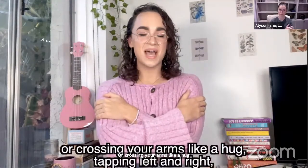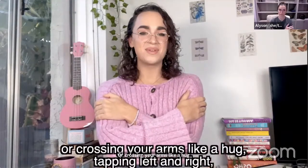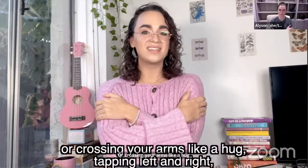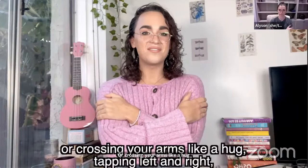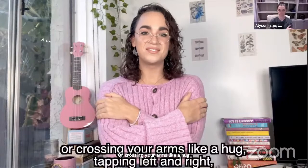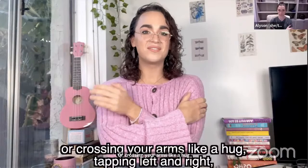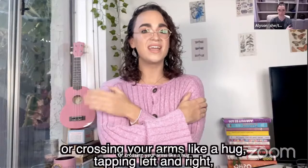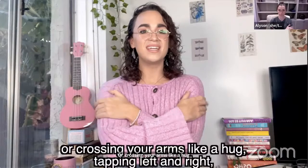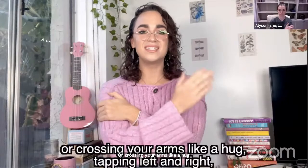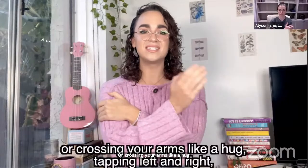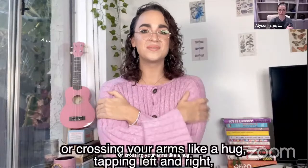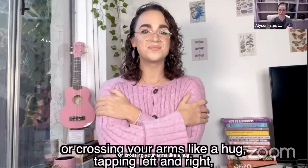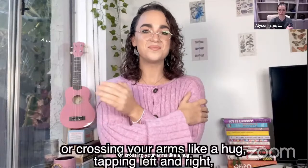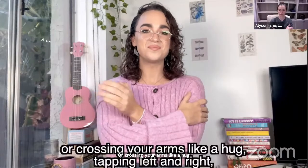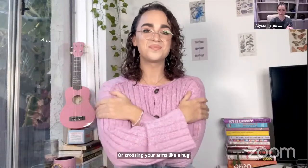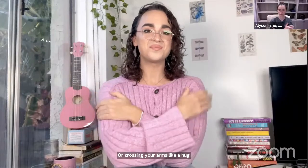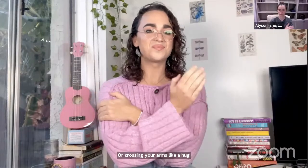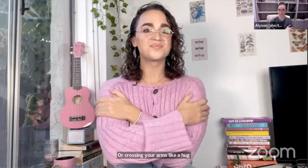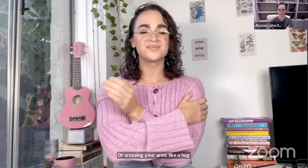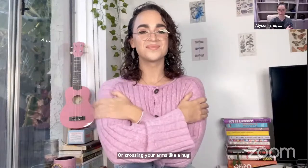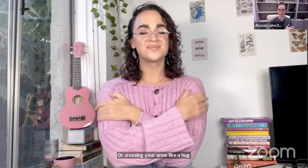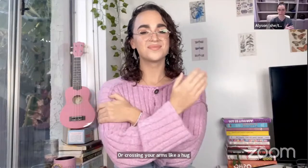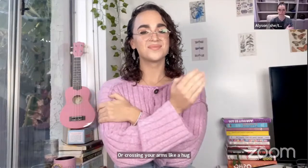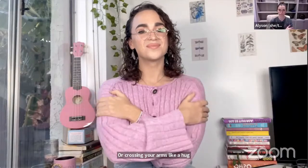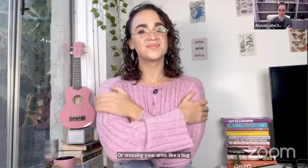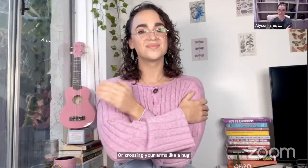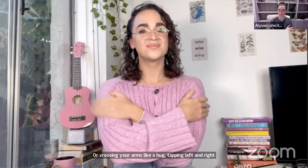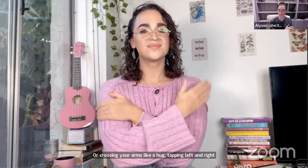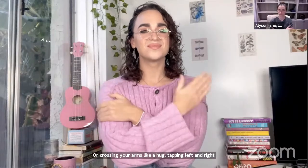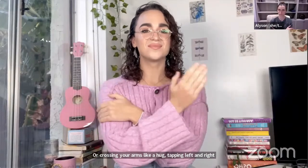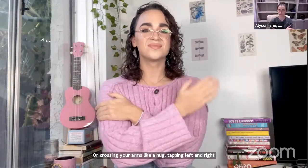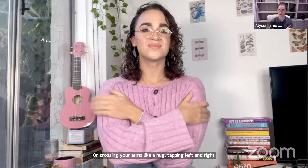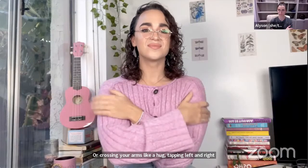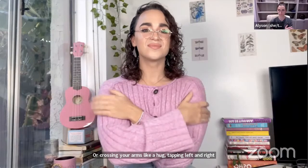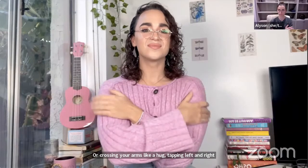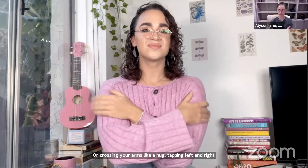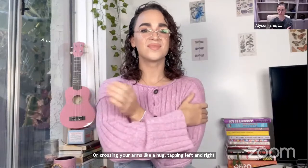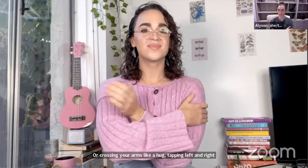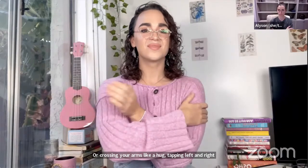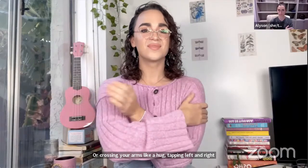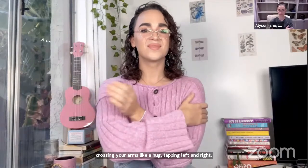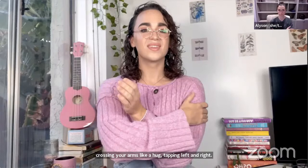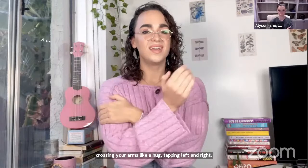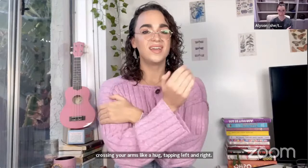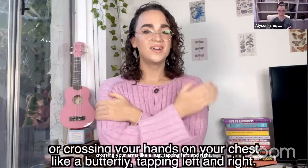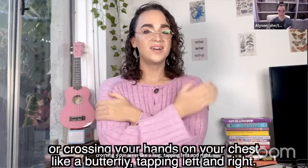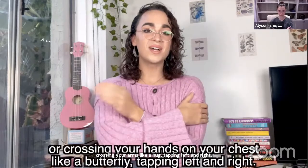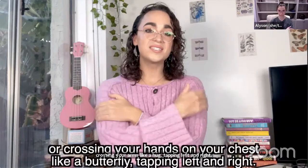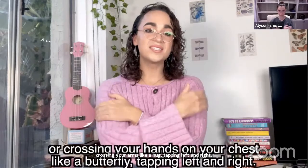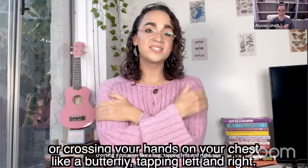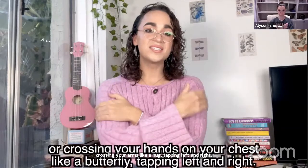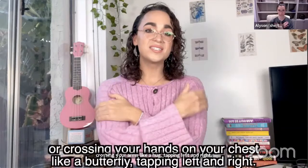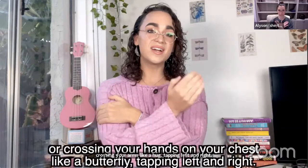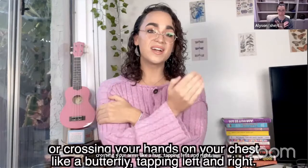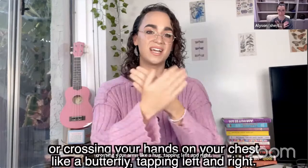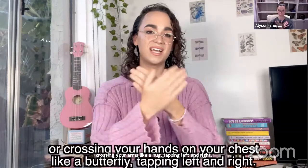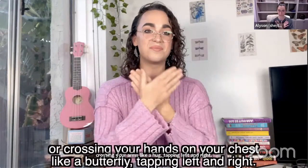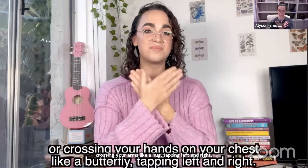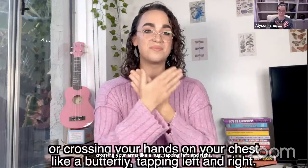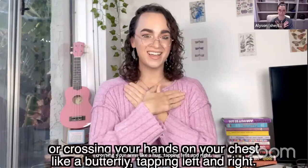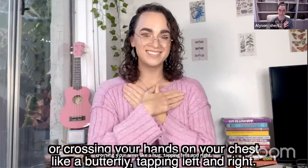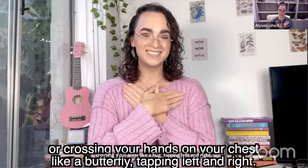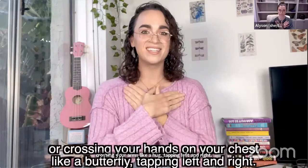tapping left and right. or crossing your hands on your chest like a